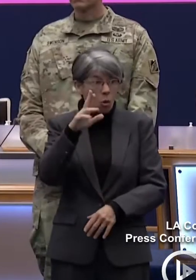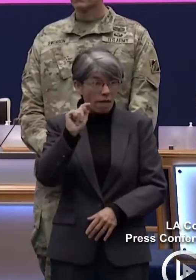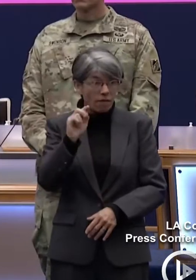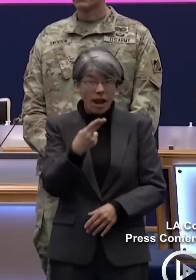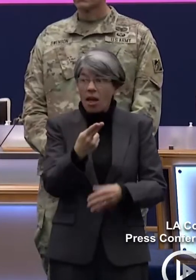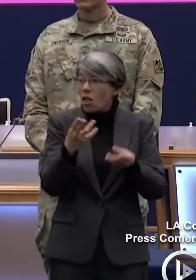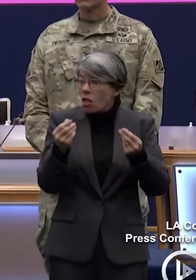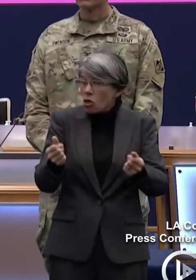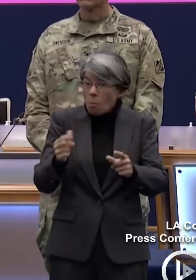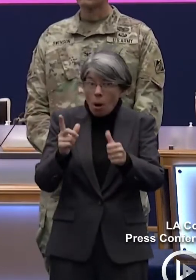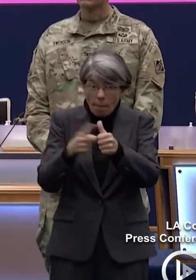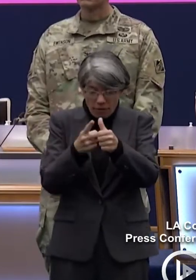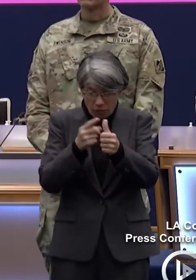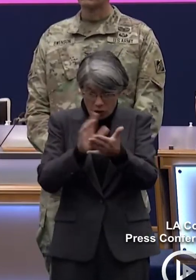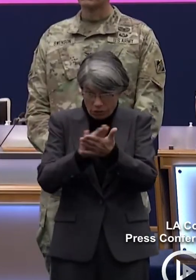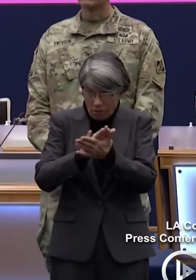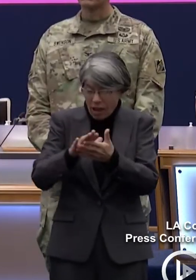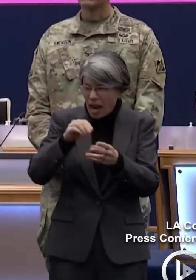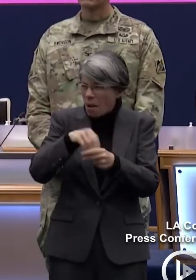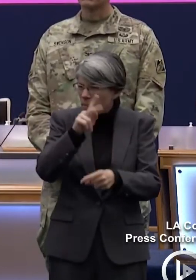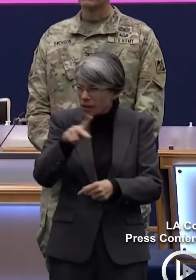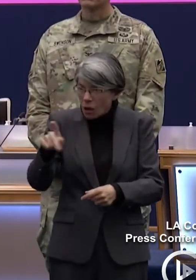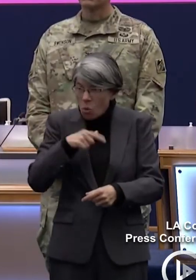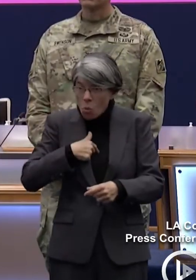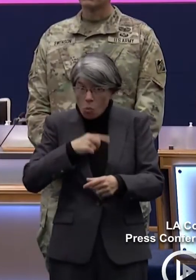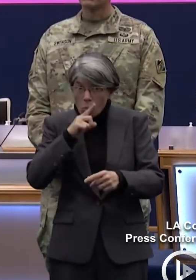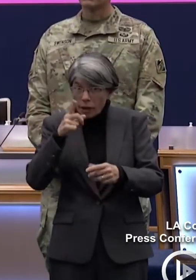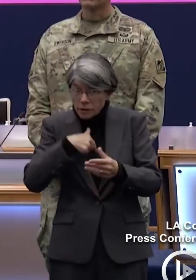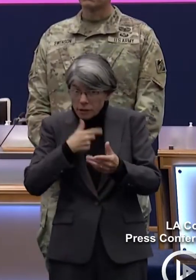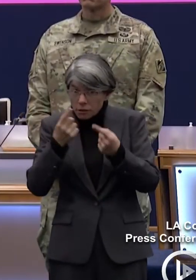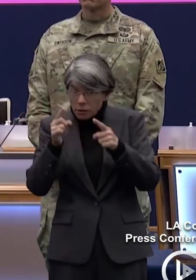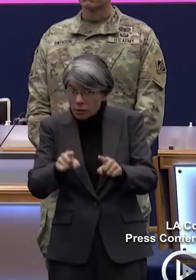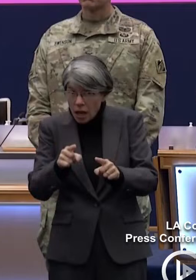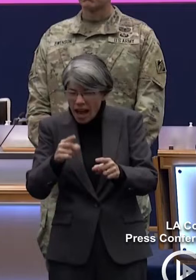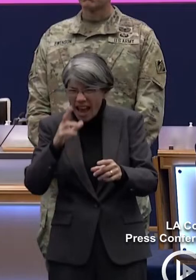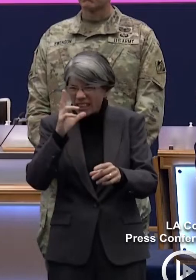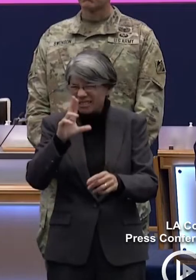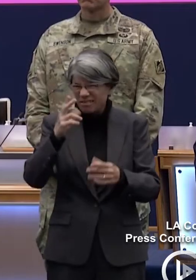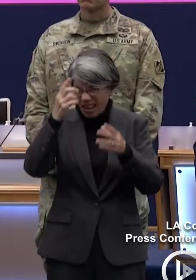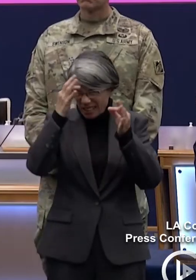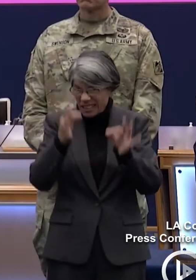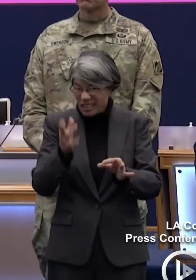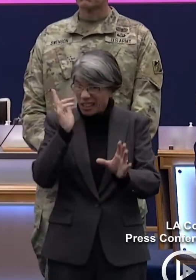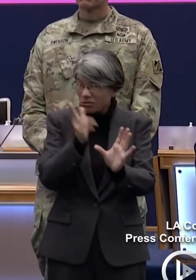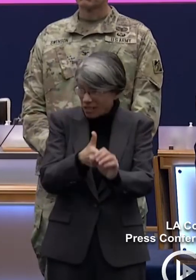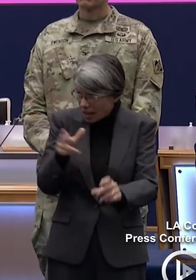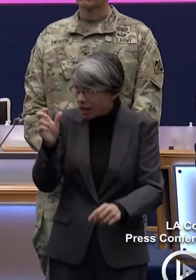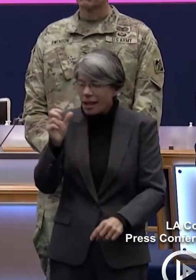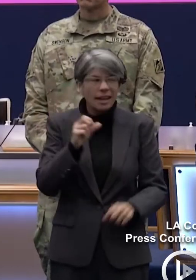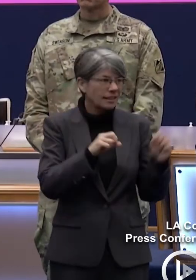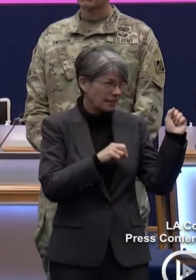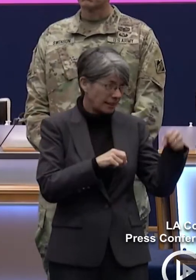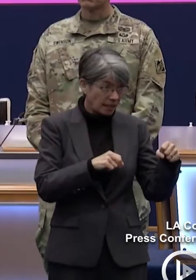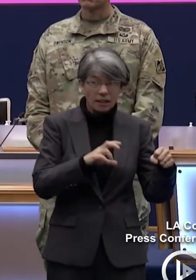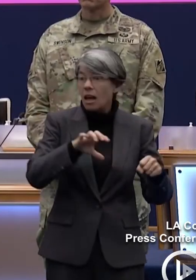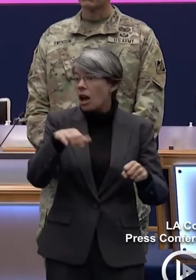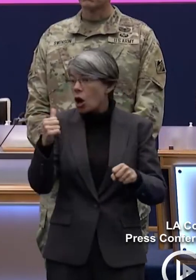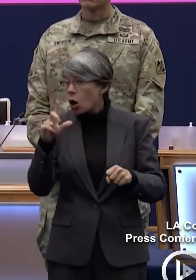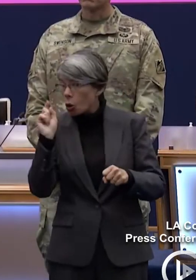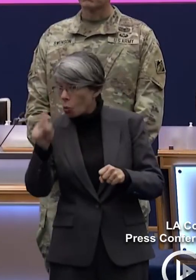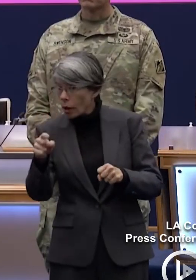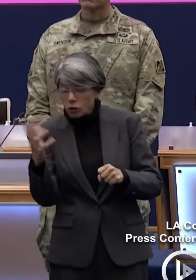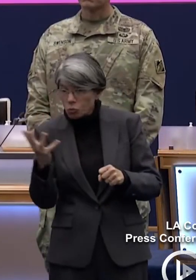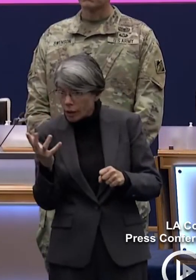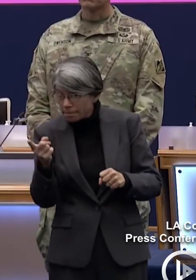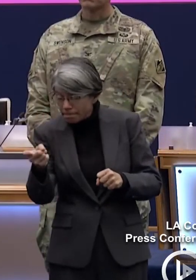been first to be cleared in the Palisades, was that an opt-in? Yes. Okay. And then my other question is